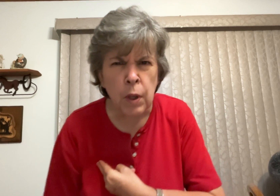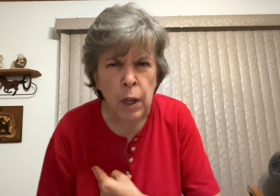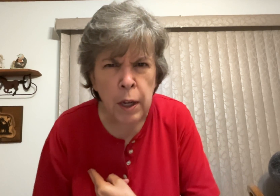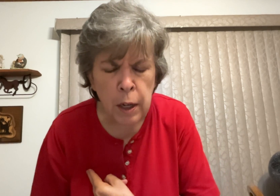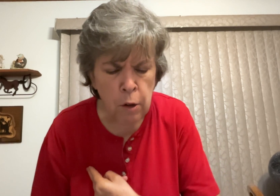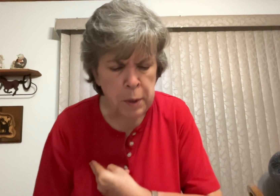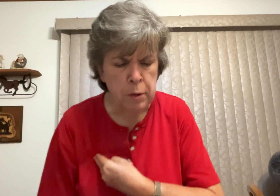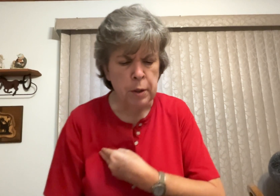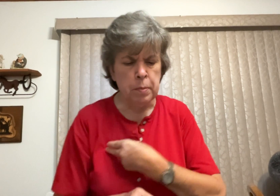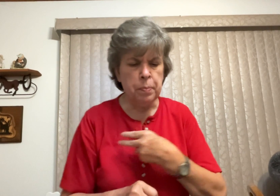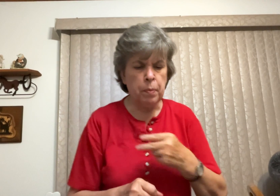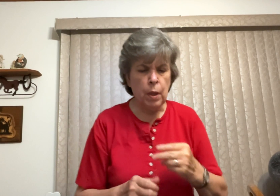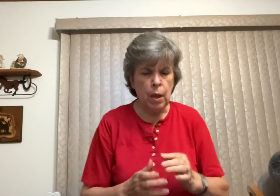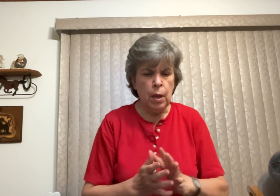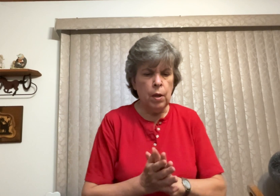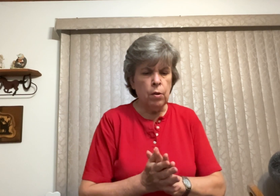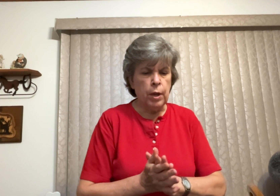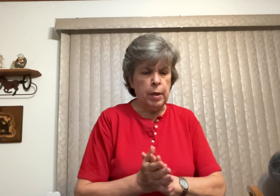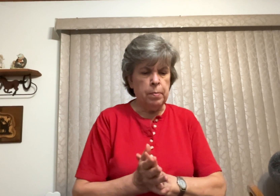Okay, how are we doing? Okay,